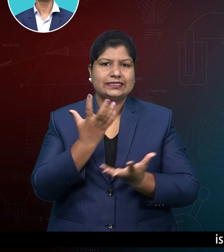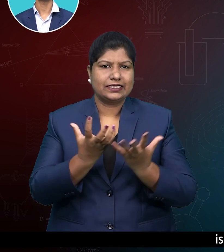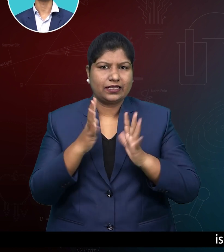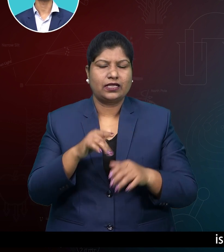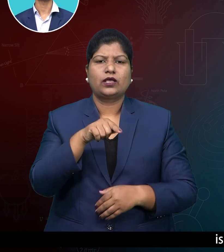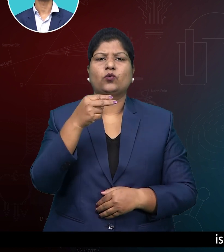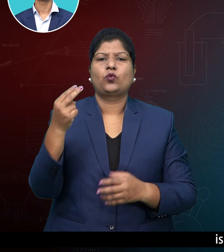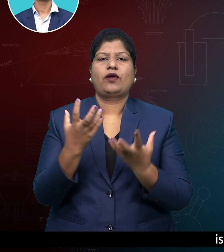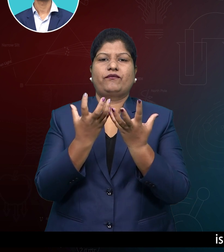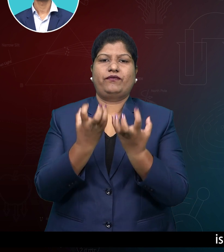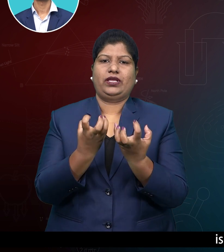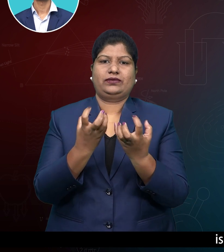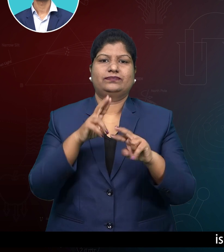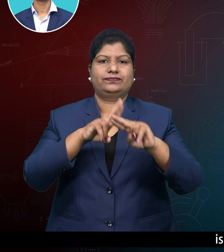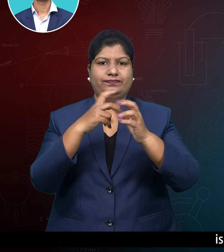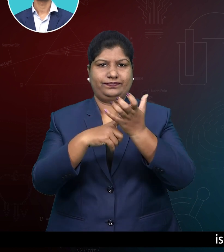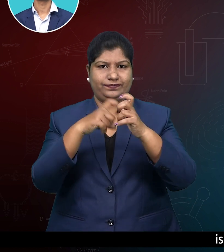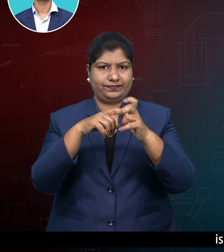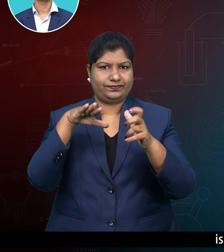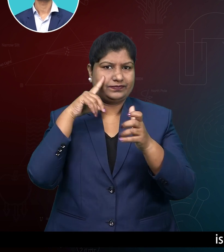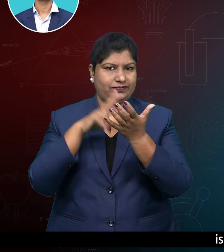called freezing.